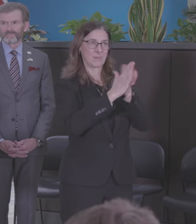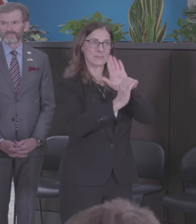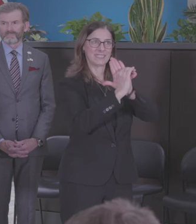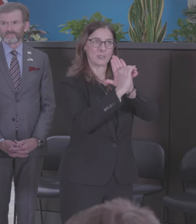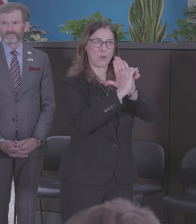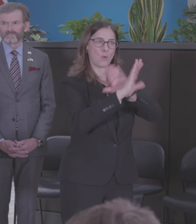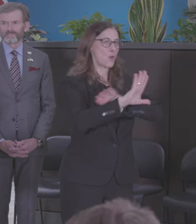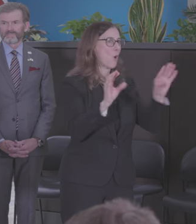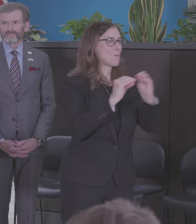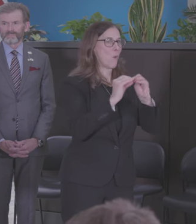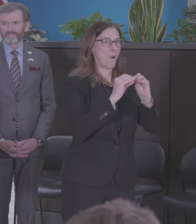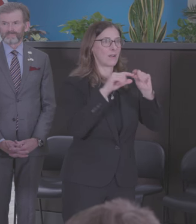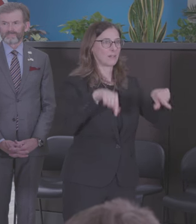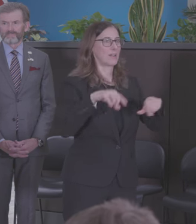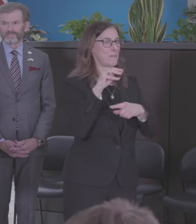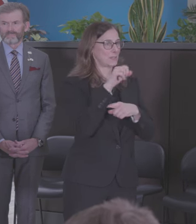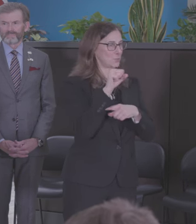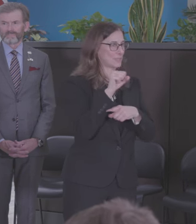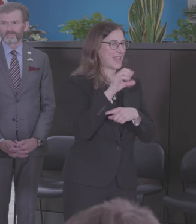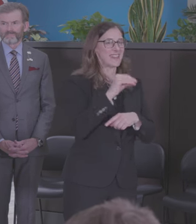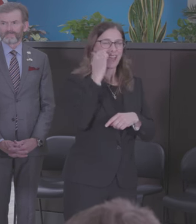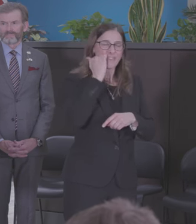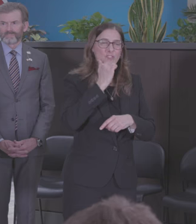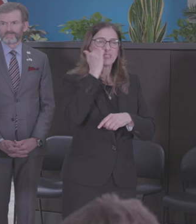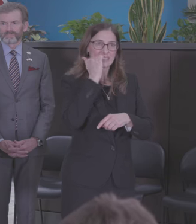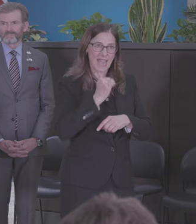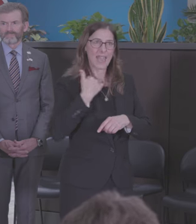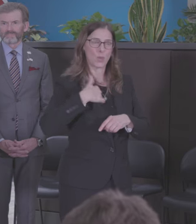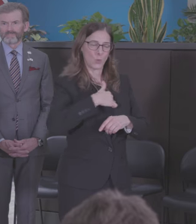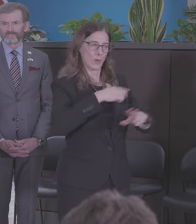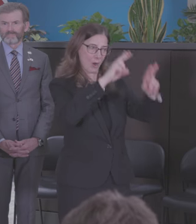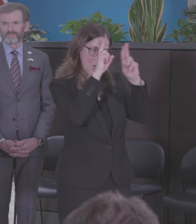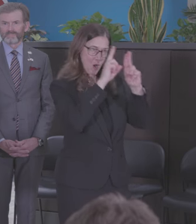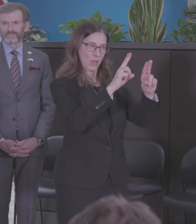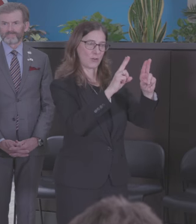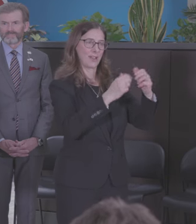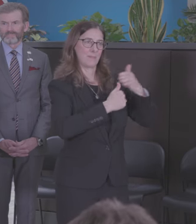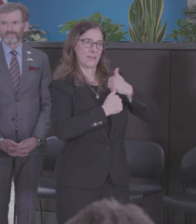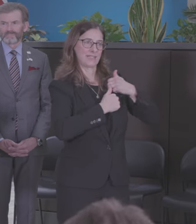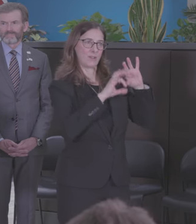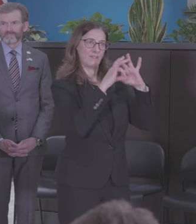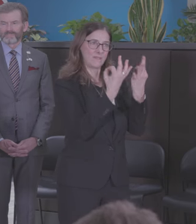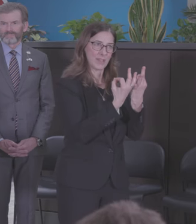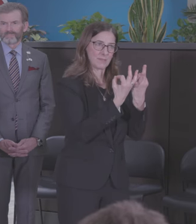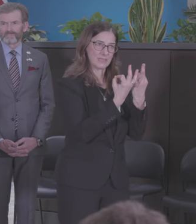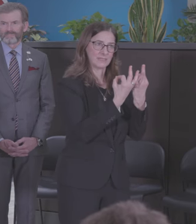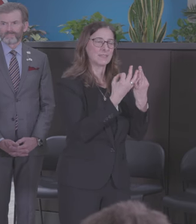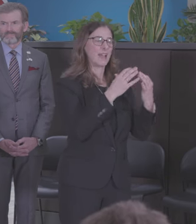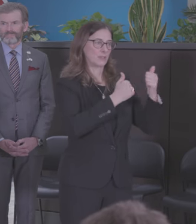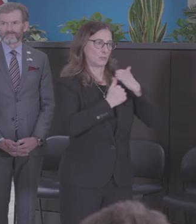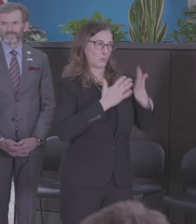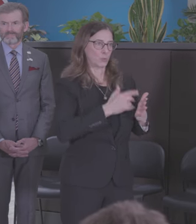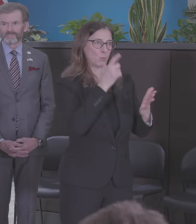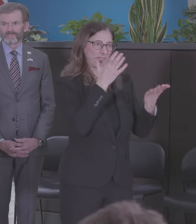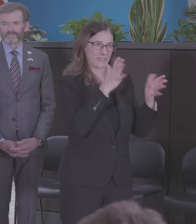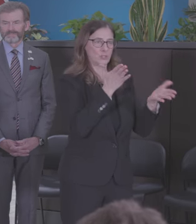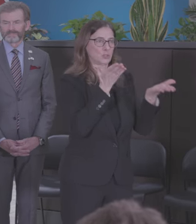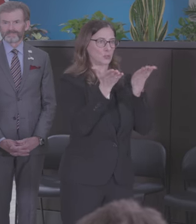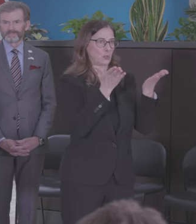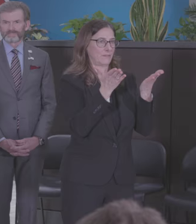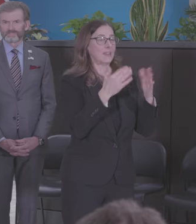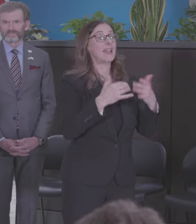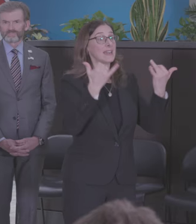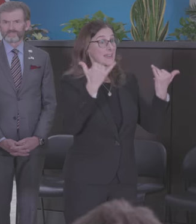ways every single day to lift up and honor our military families and those who have served. We're happy to take questions on topic at this